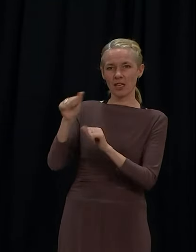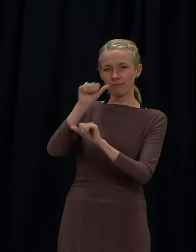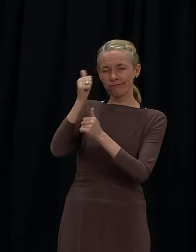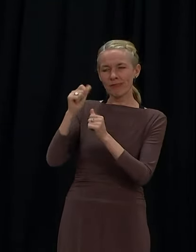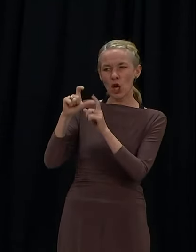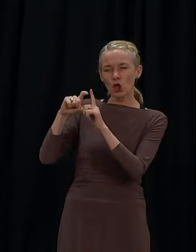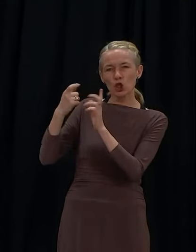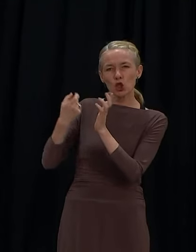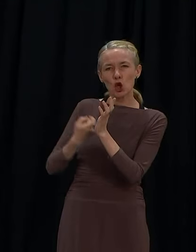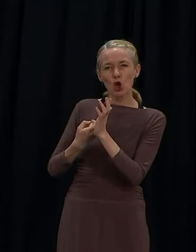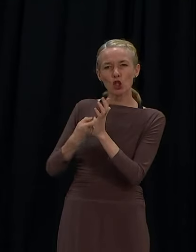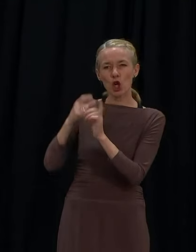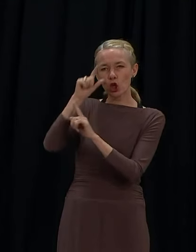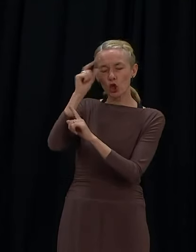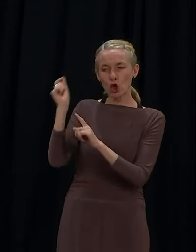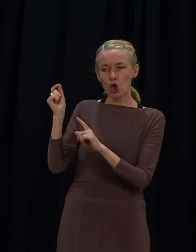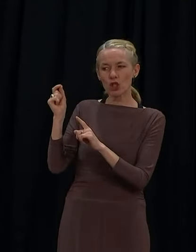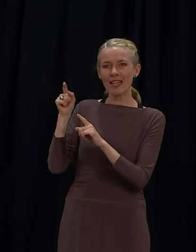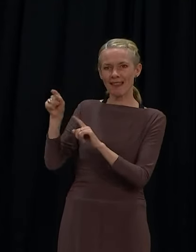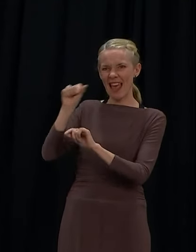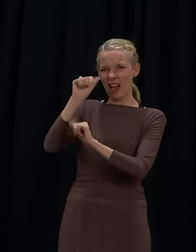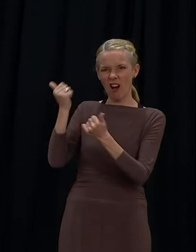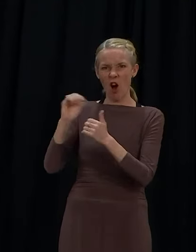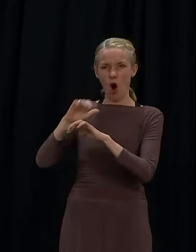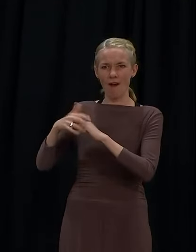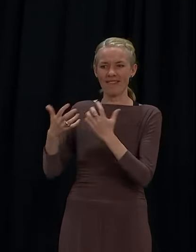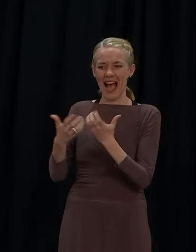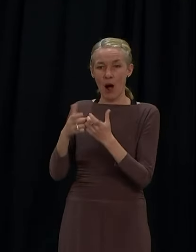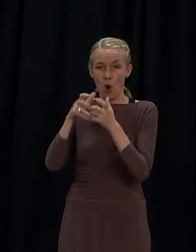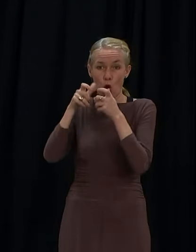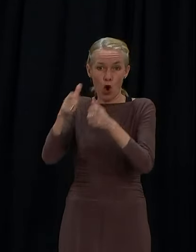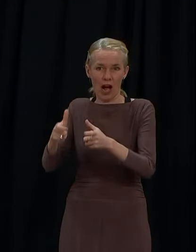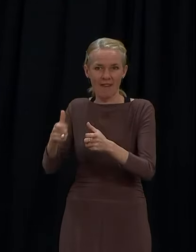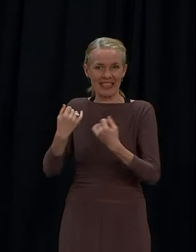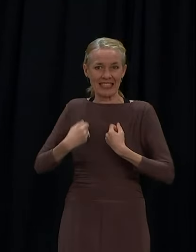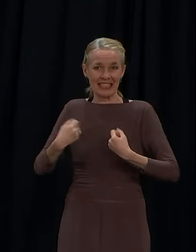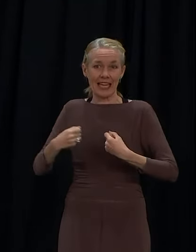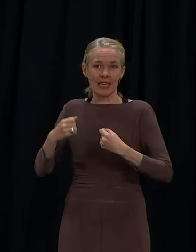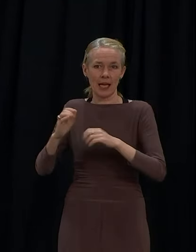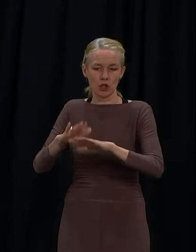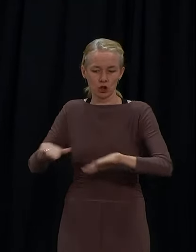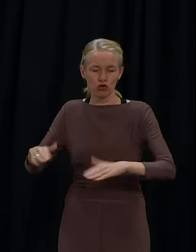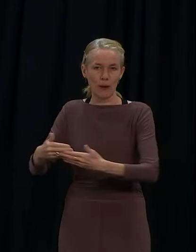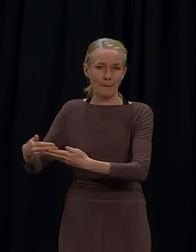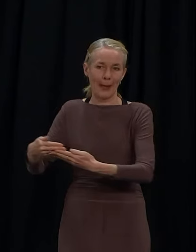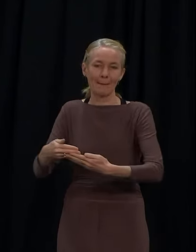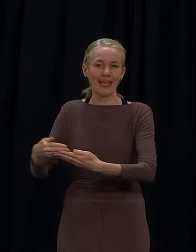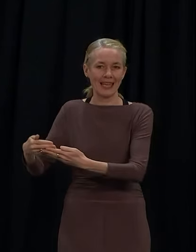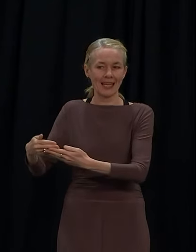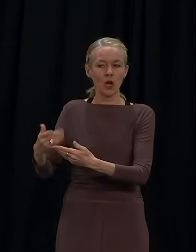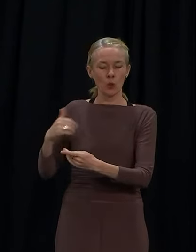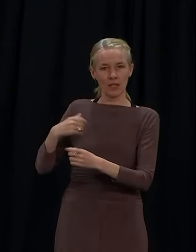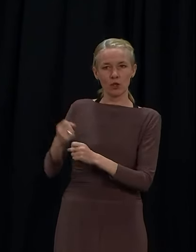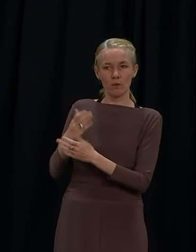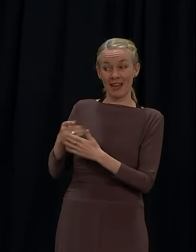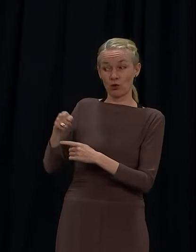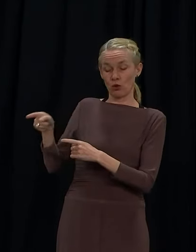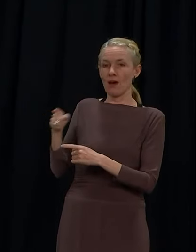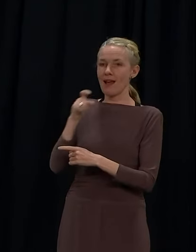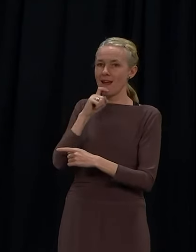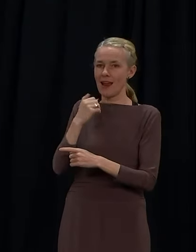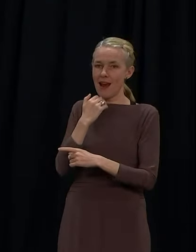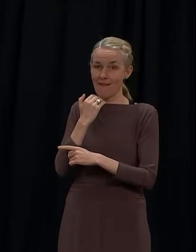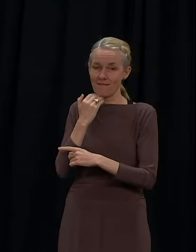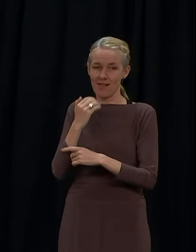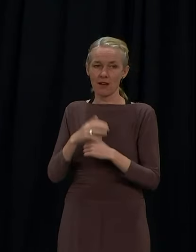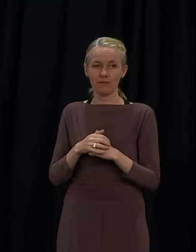single centres of excellence for that in New Zealand. So that's an area we always keep an eye on. I'm going to come here, yes. Just on the and then you are going to be my last question. On the